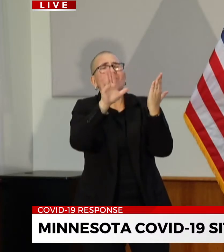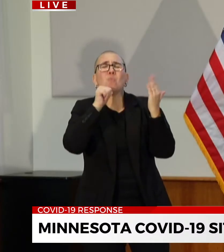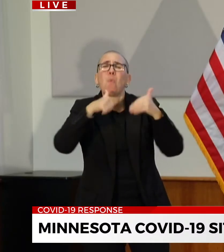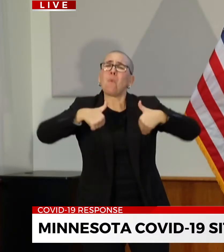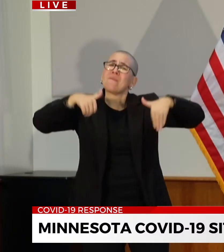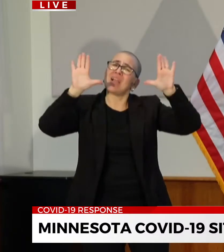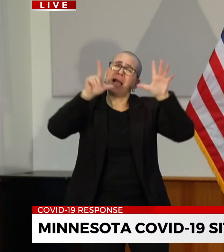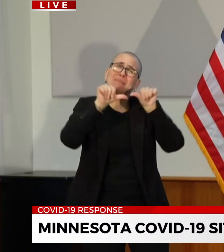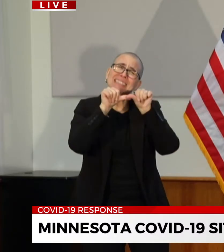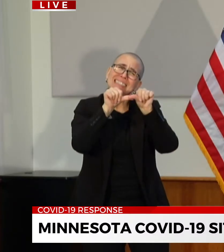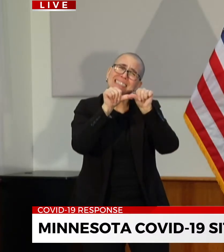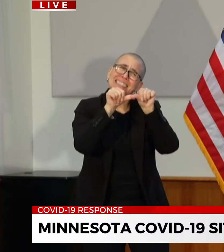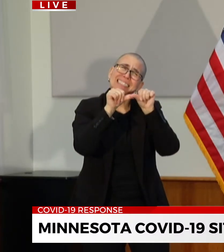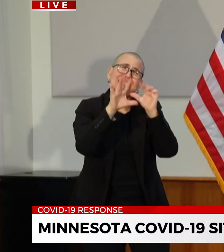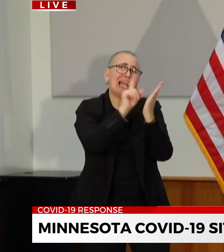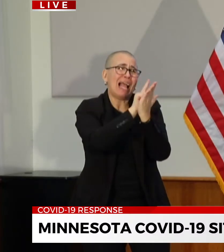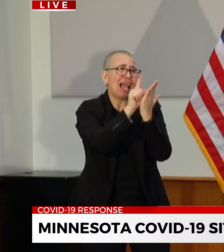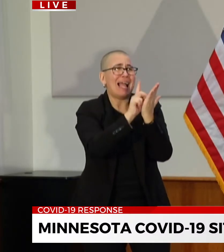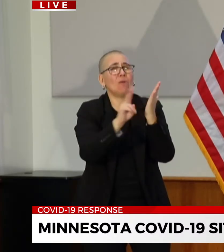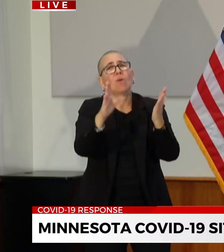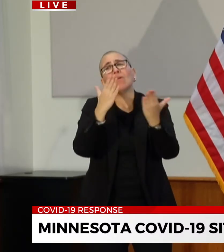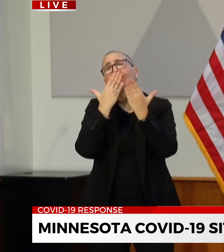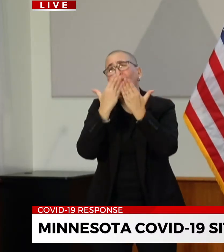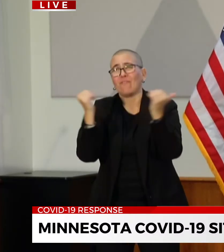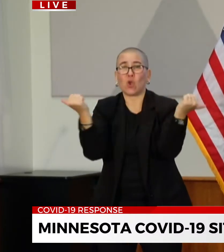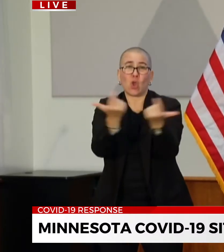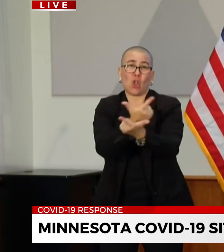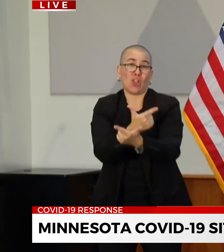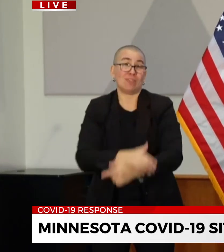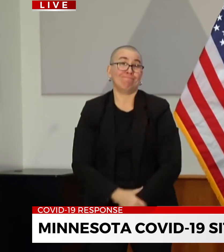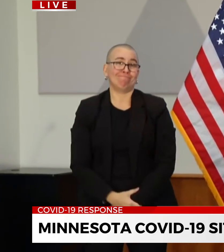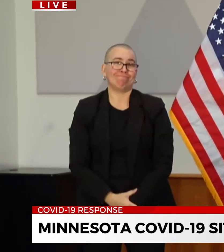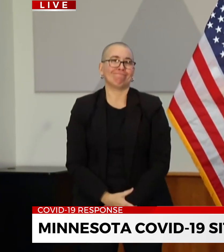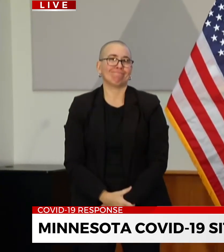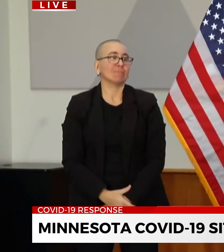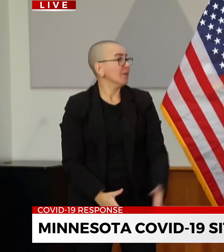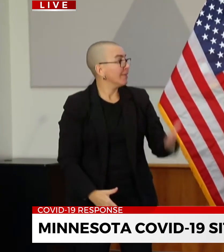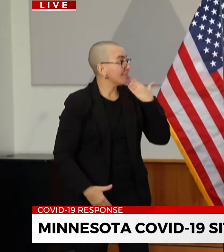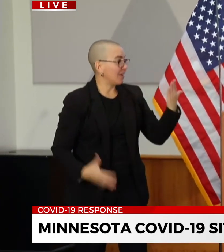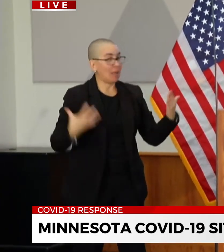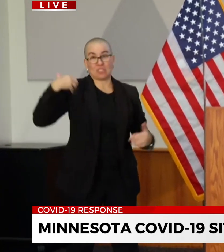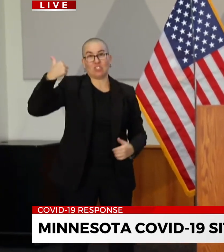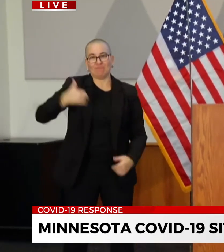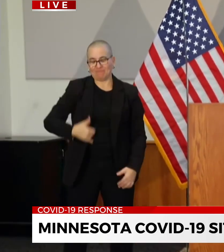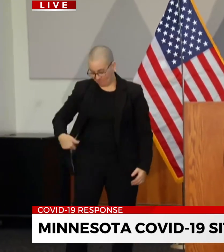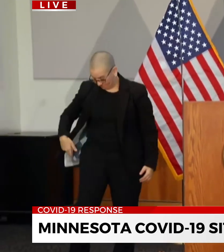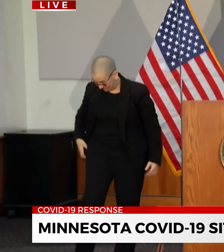weeks, get through this thing. Thank you all. Thank you, Commissioner.